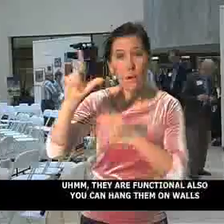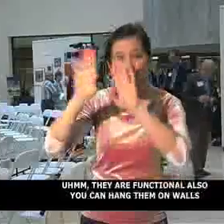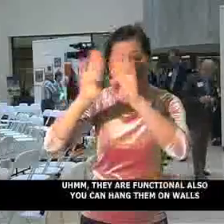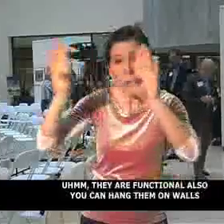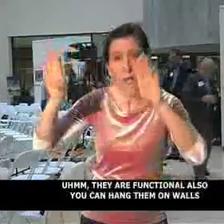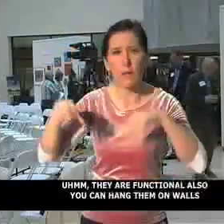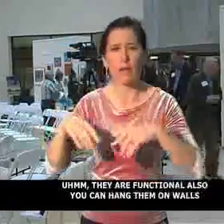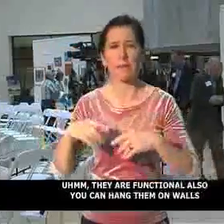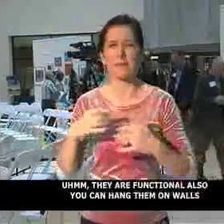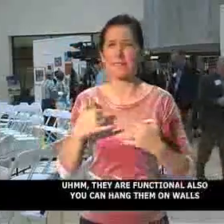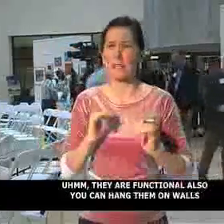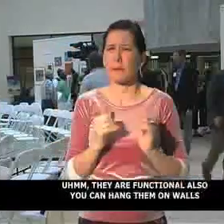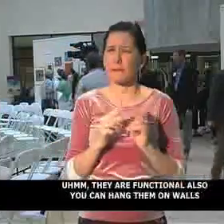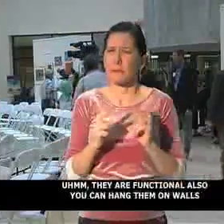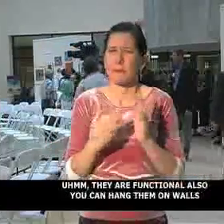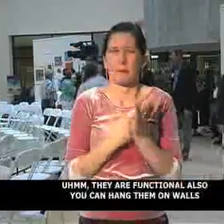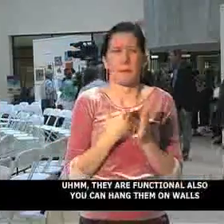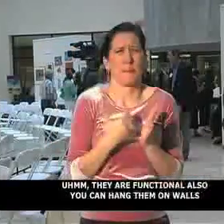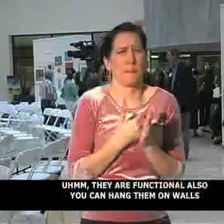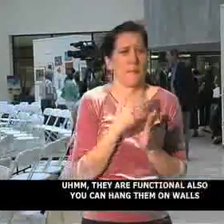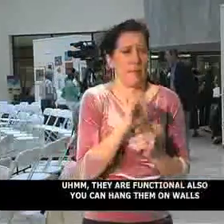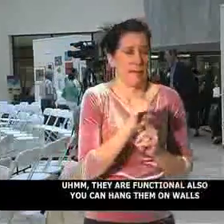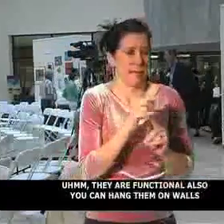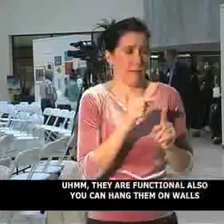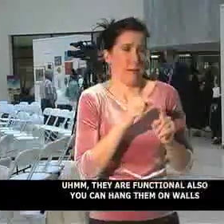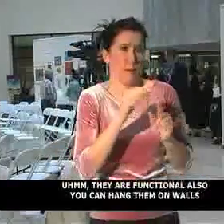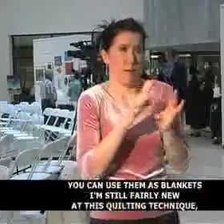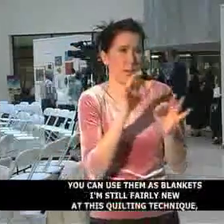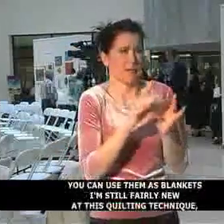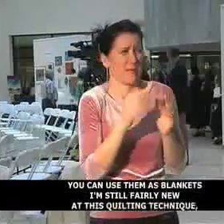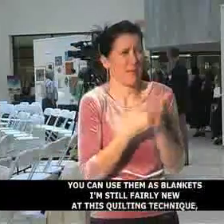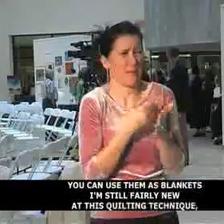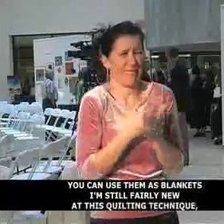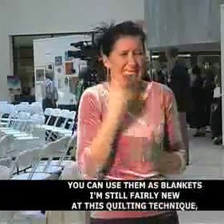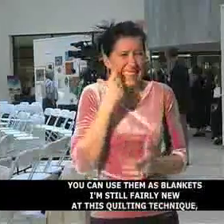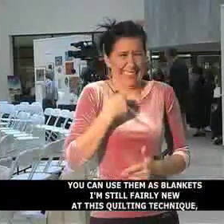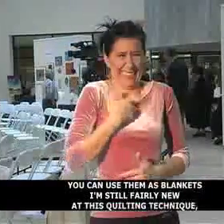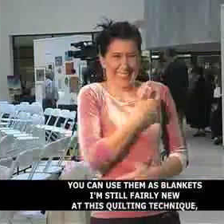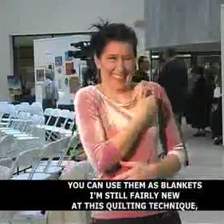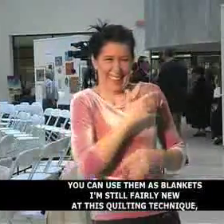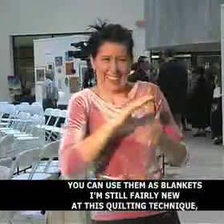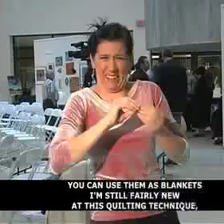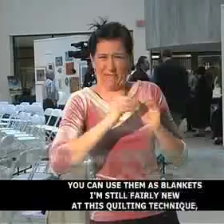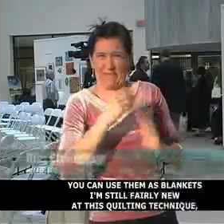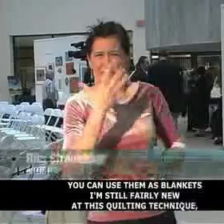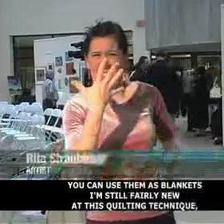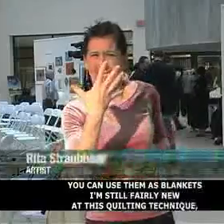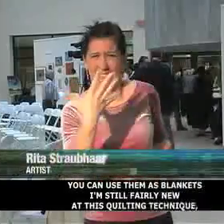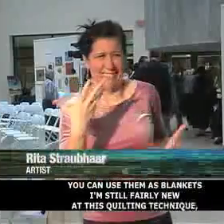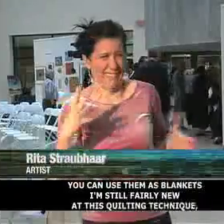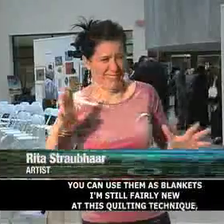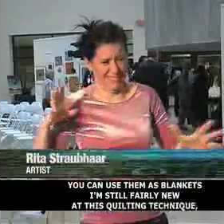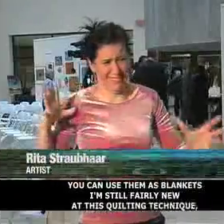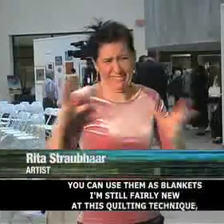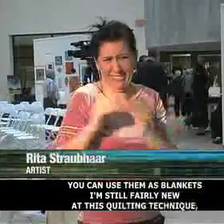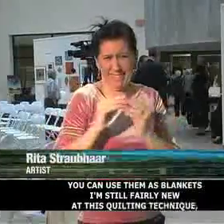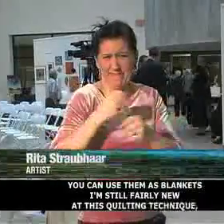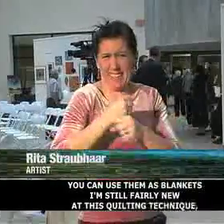also. You can hang them on walls, you can use them as blankets. I'm still fairly new at this quilting technique. I've